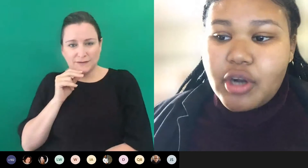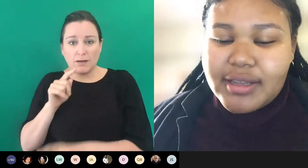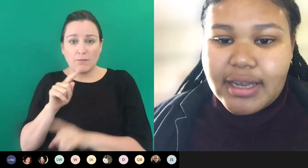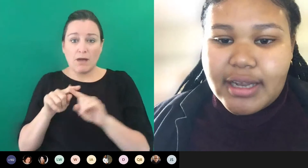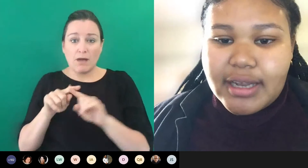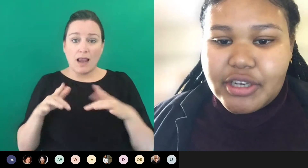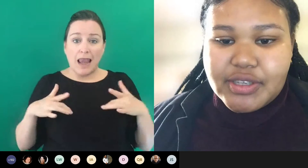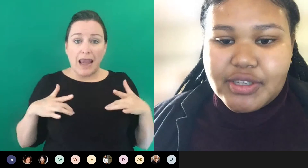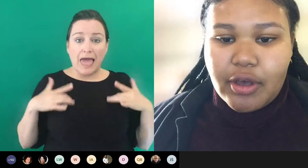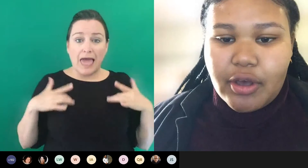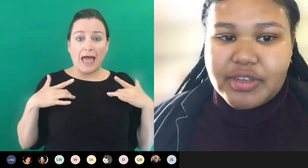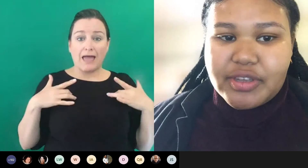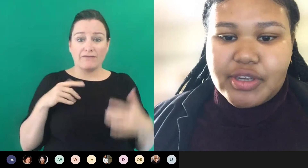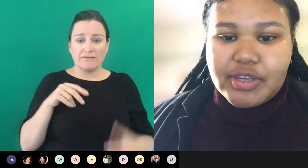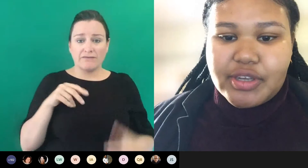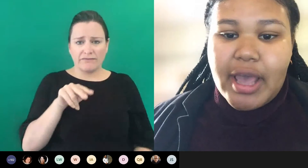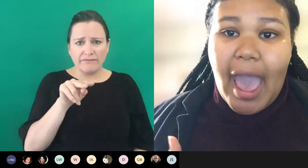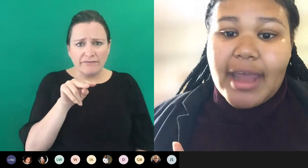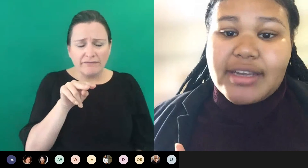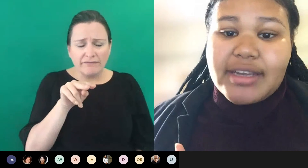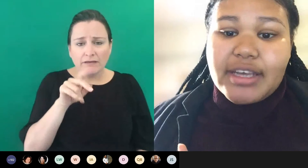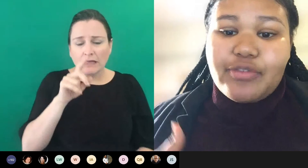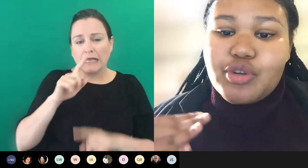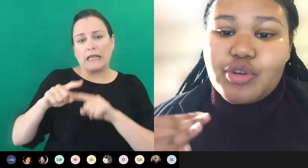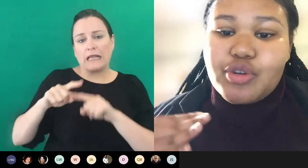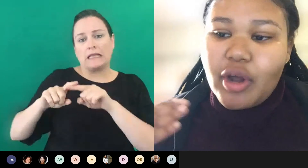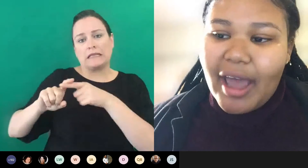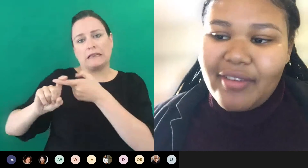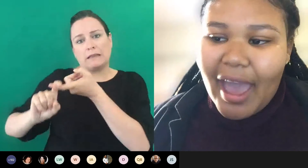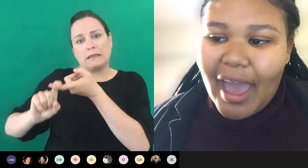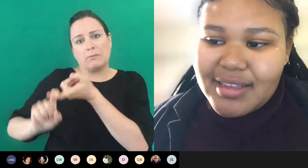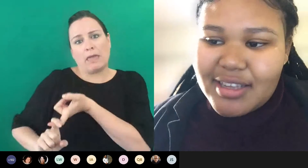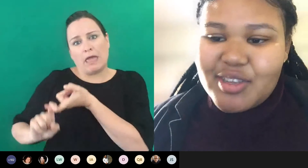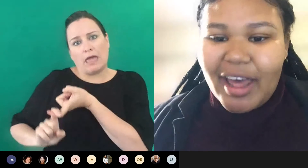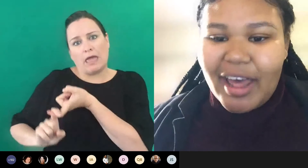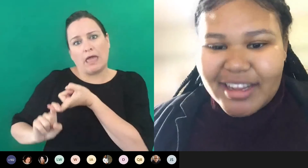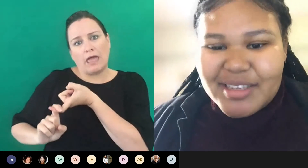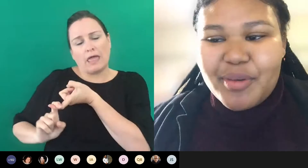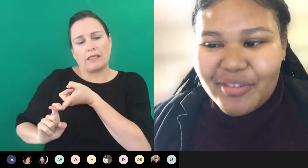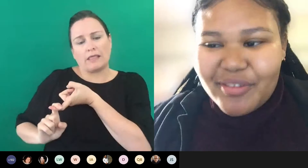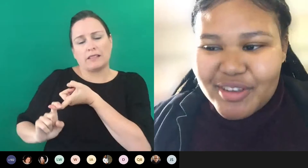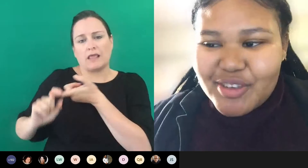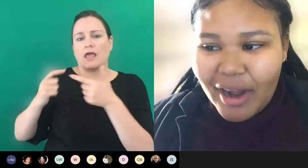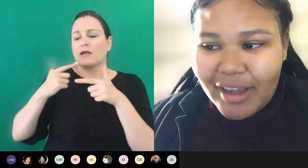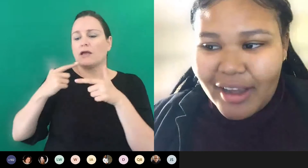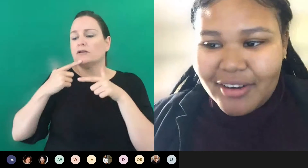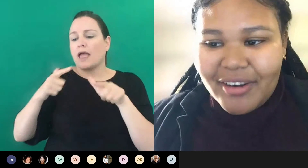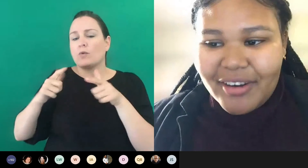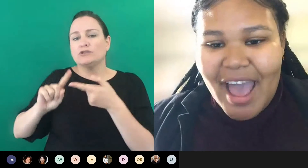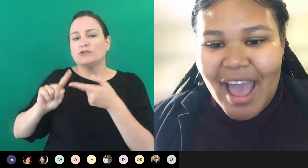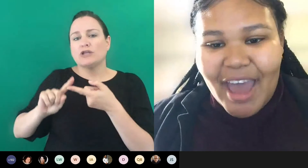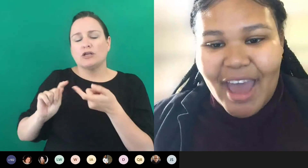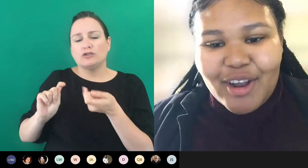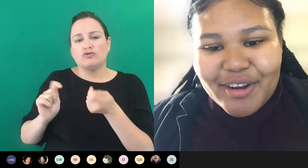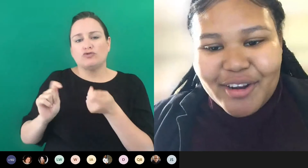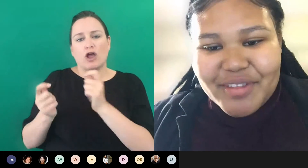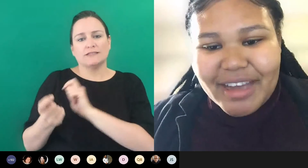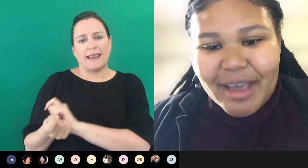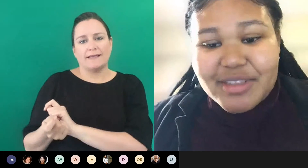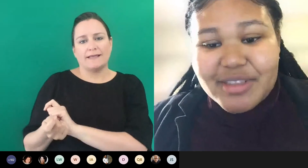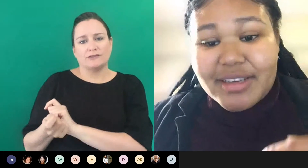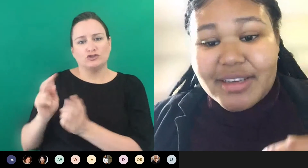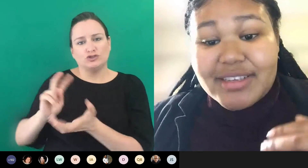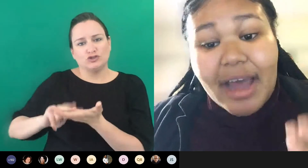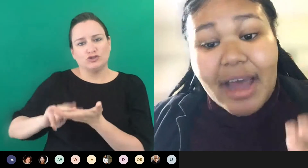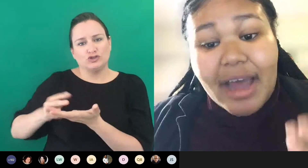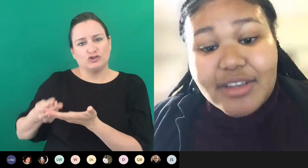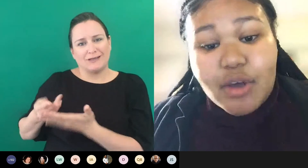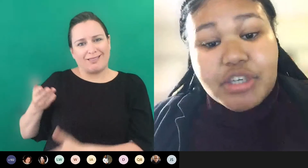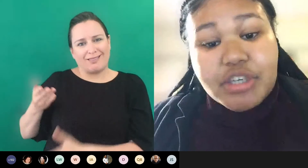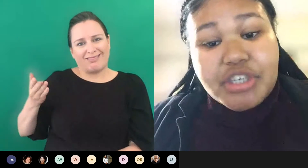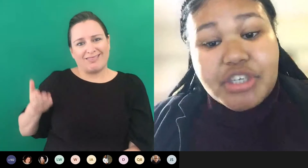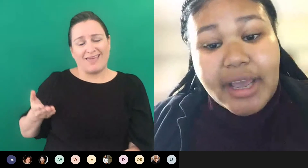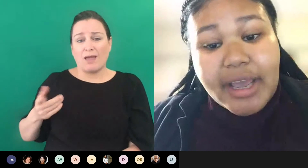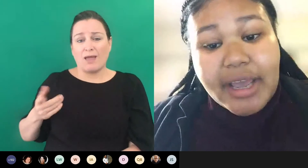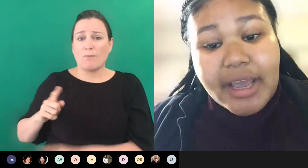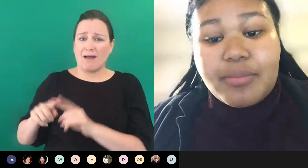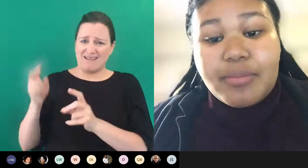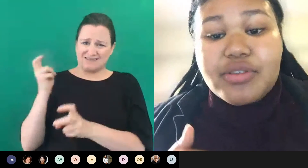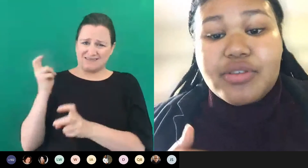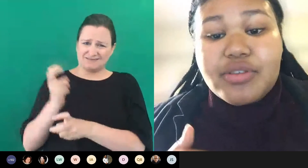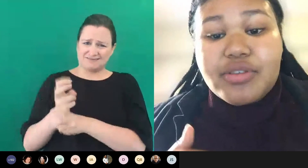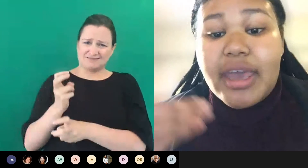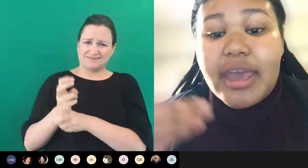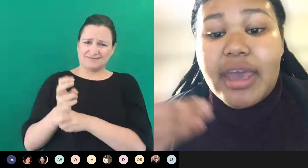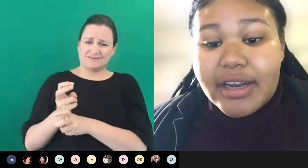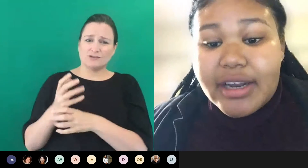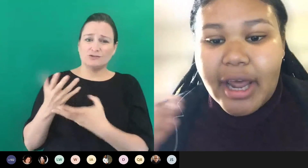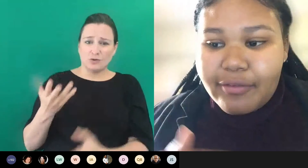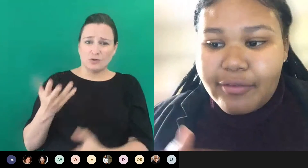on translation services. And if you do not have access to that, it's a bit of a struggle. And a lot of the times the slides are shared in